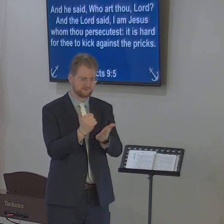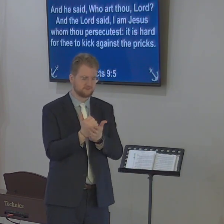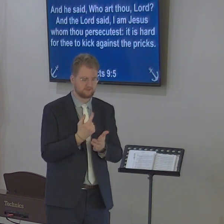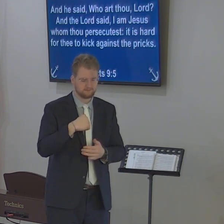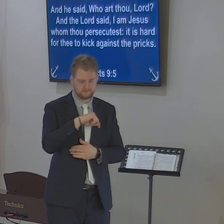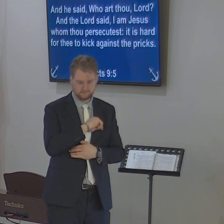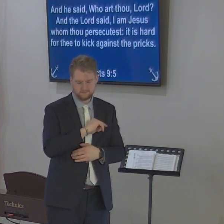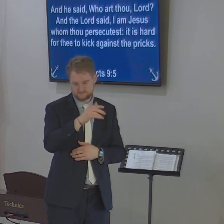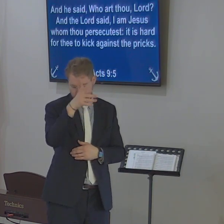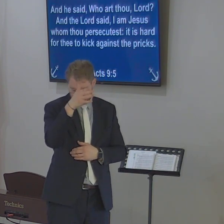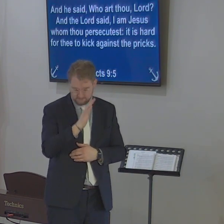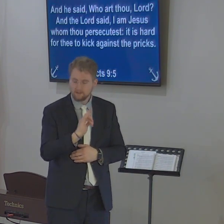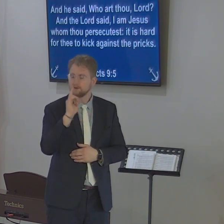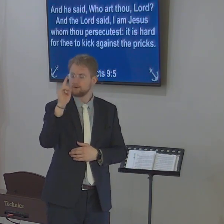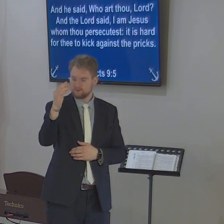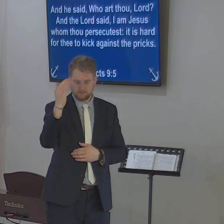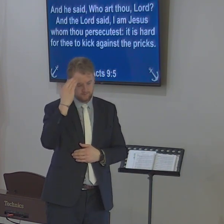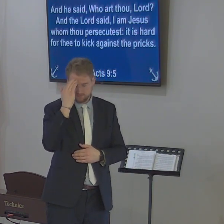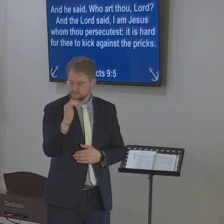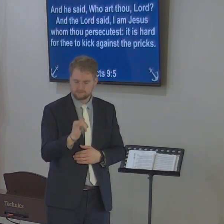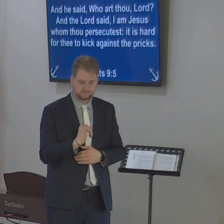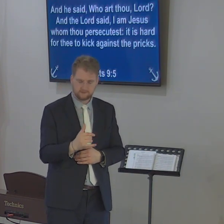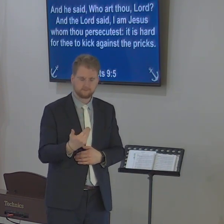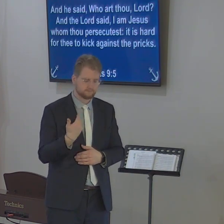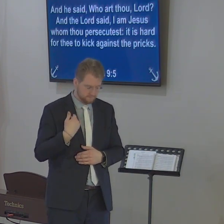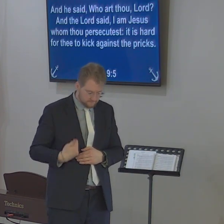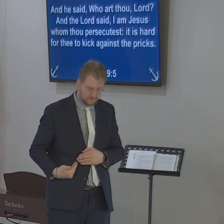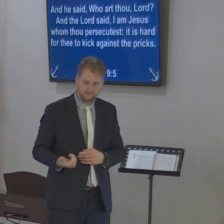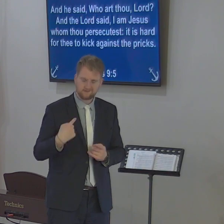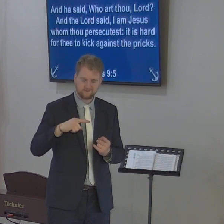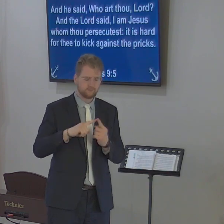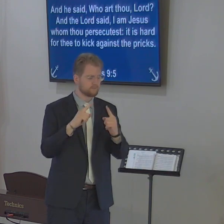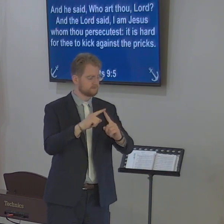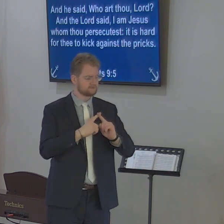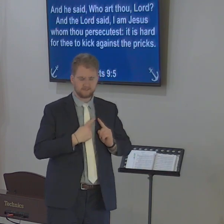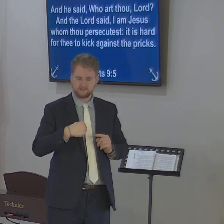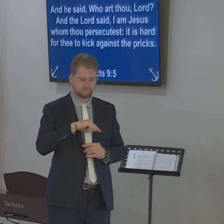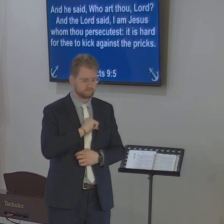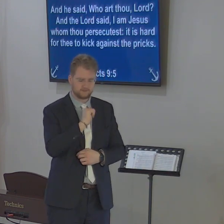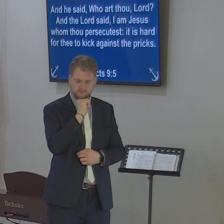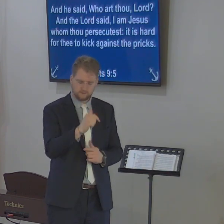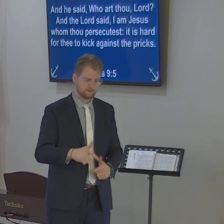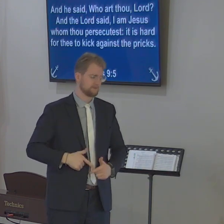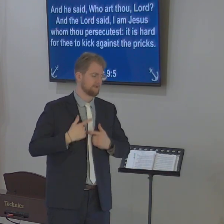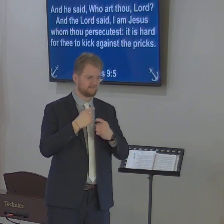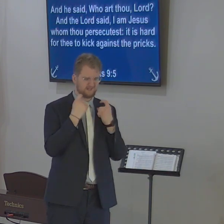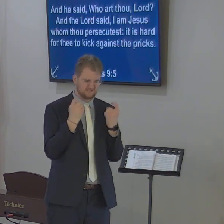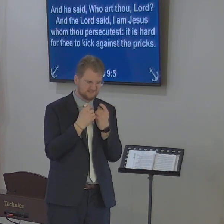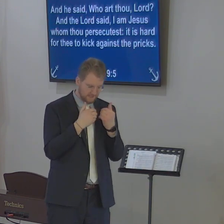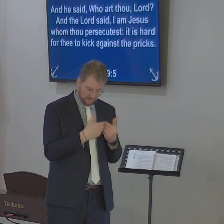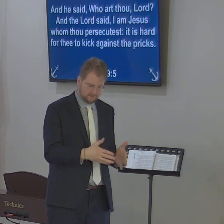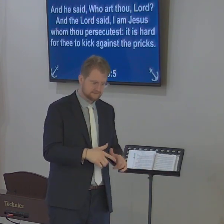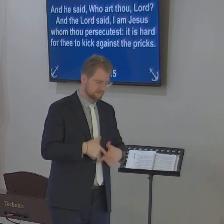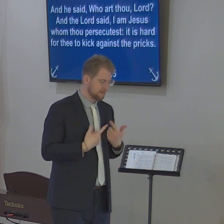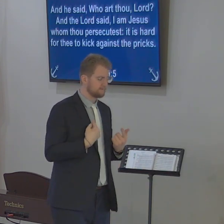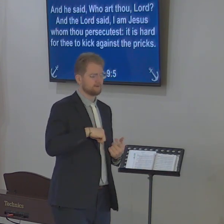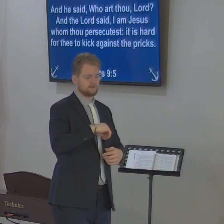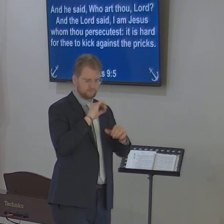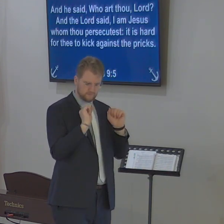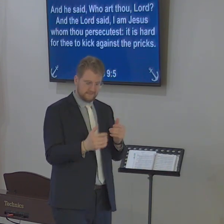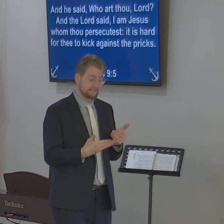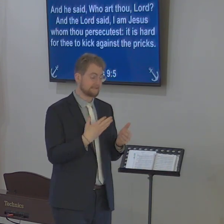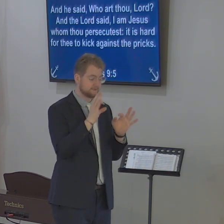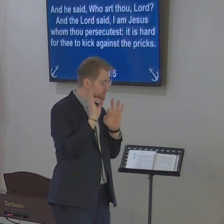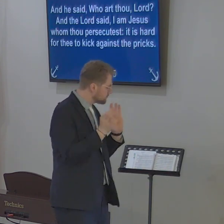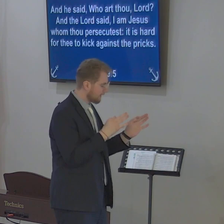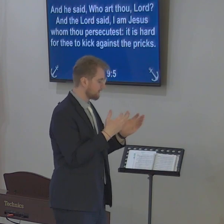God. You know as well as I do, Lord, that once we're saved, we don't live a sinless life. And Father, we can get distracted by the things of this world. And boy, they'll